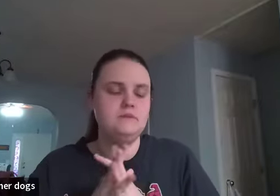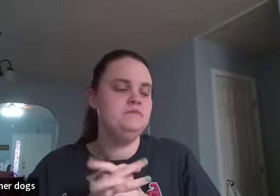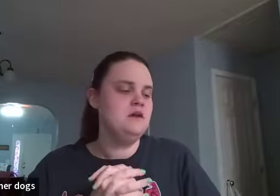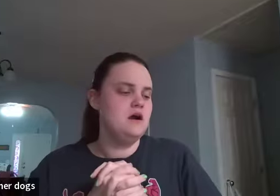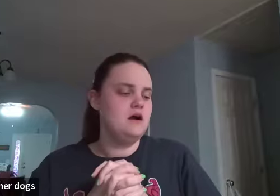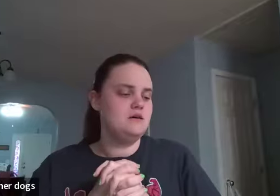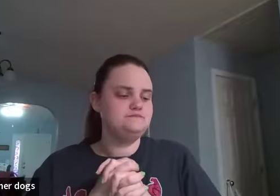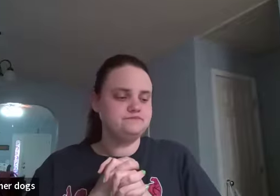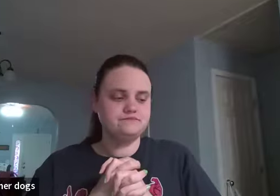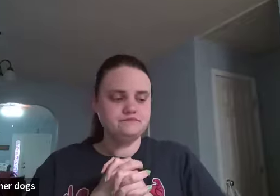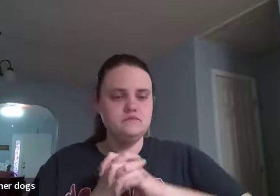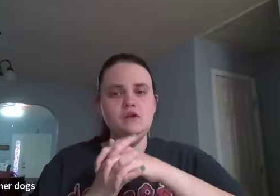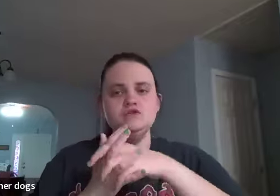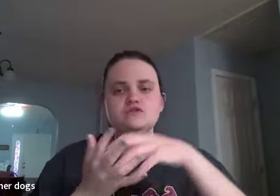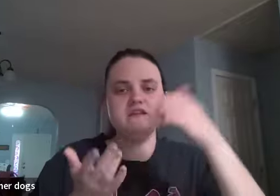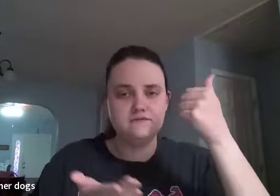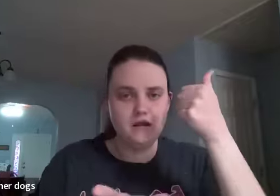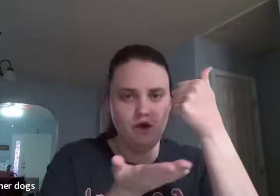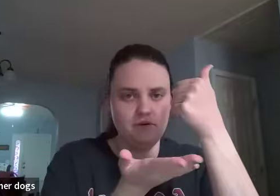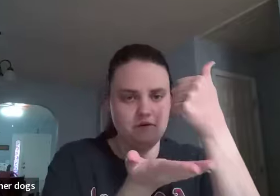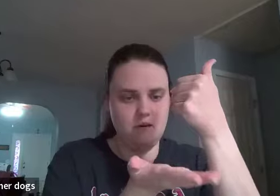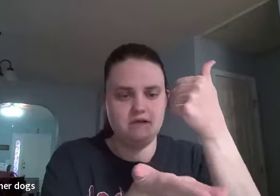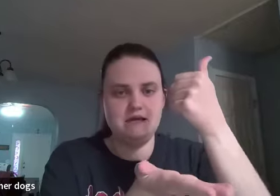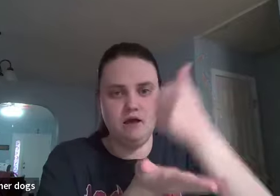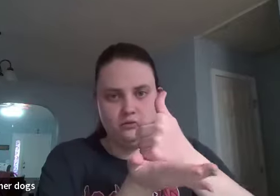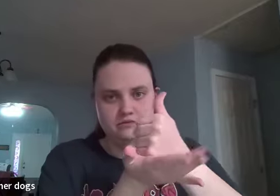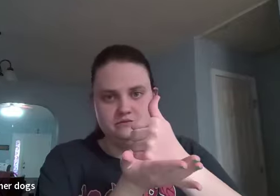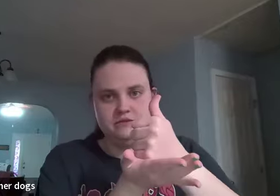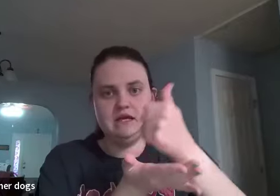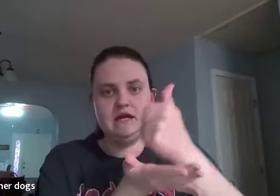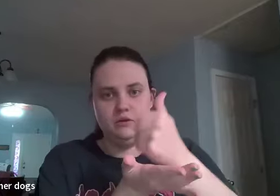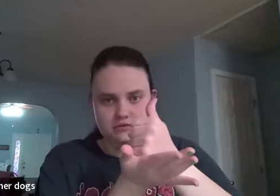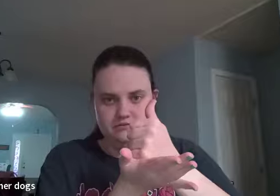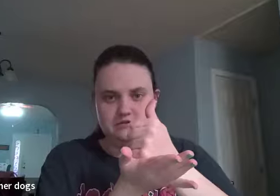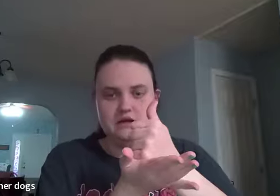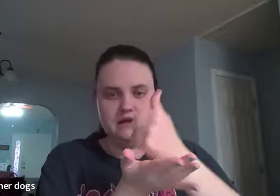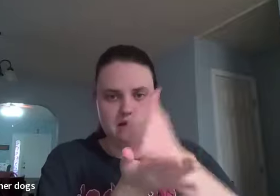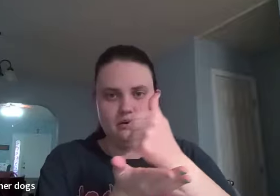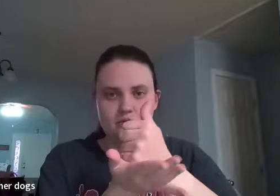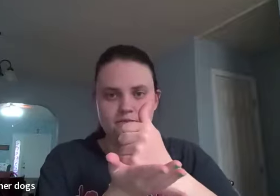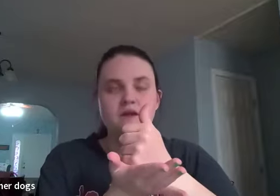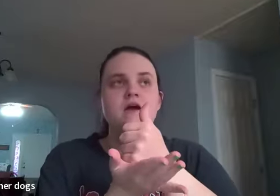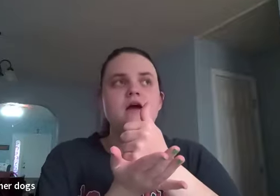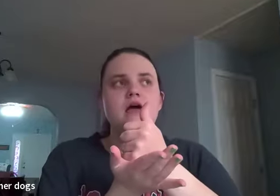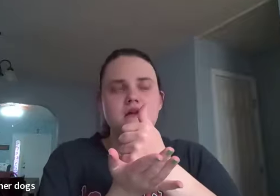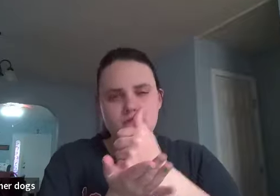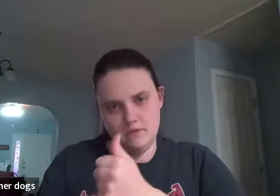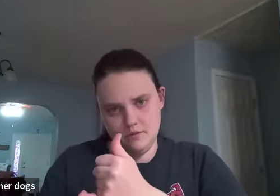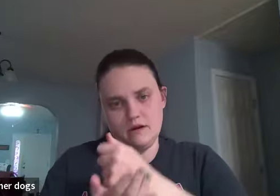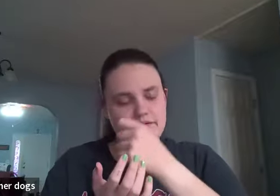one. Um, so the sign for help, if you remember, is help. Help. Okay, help. And if you remember when